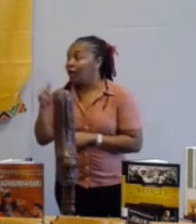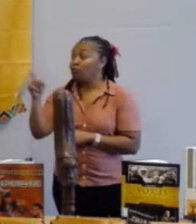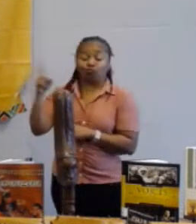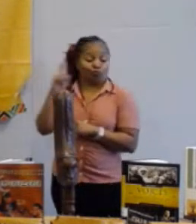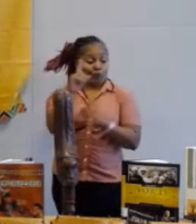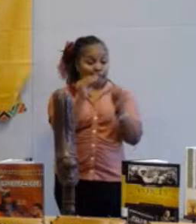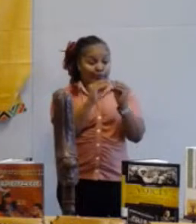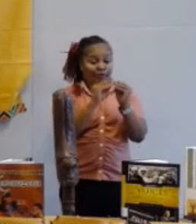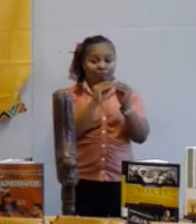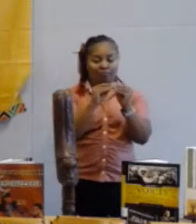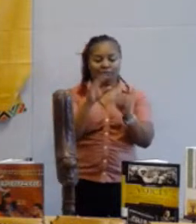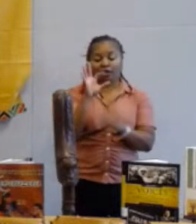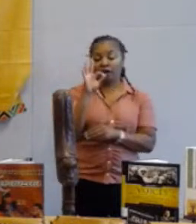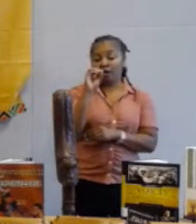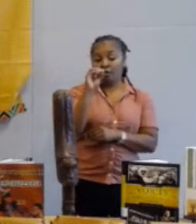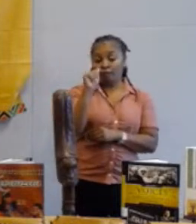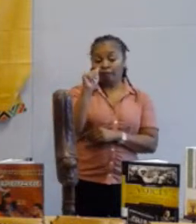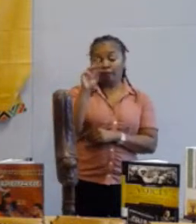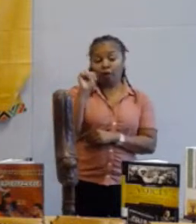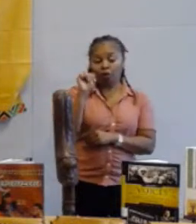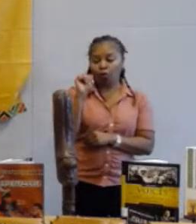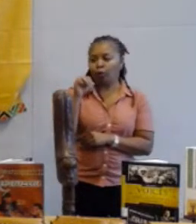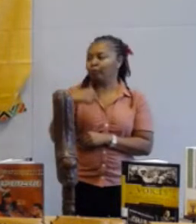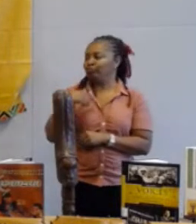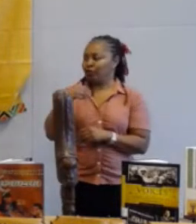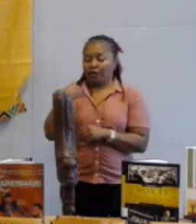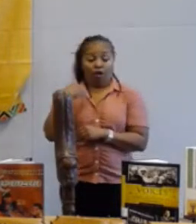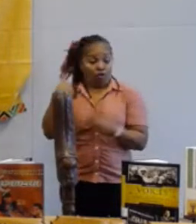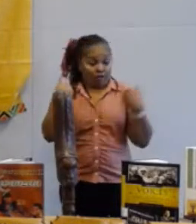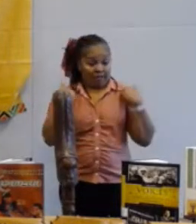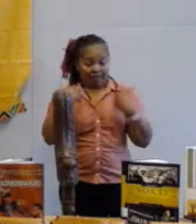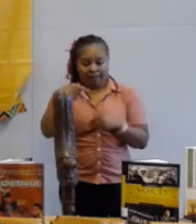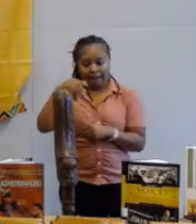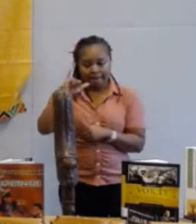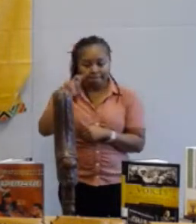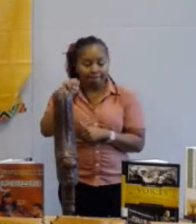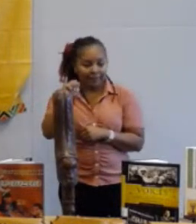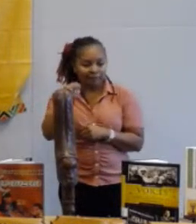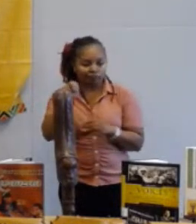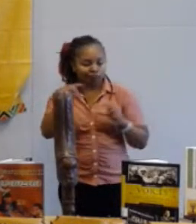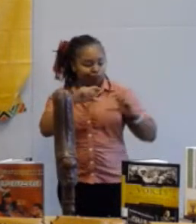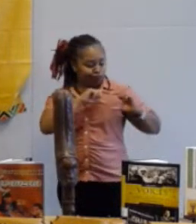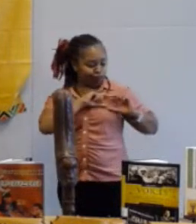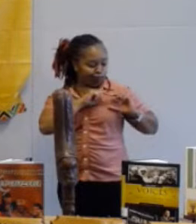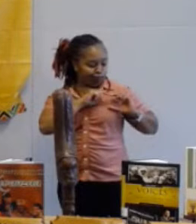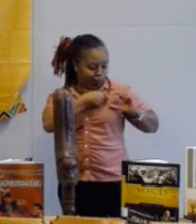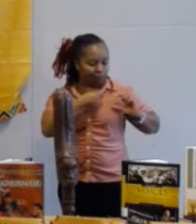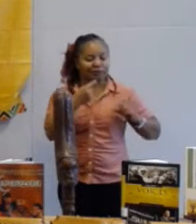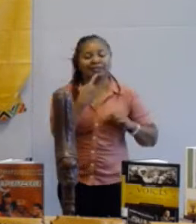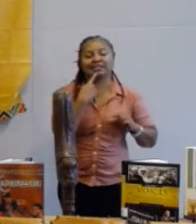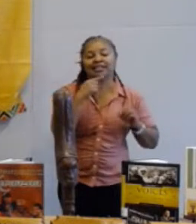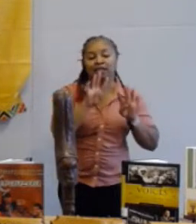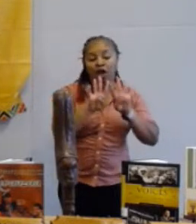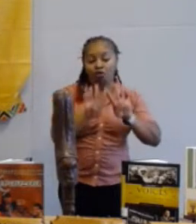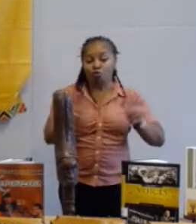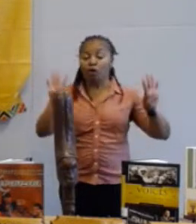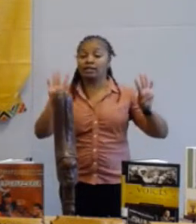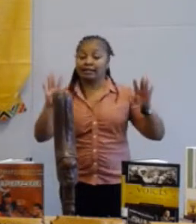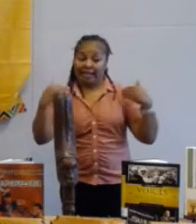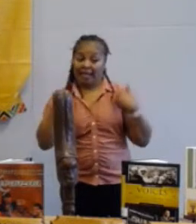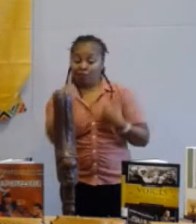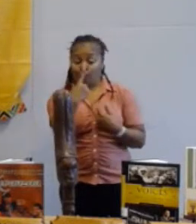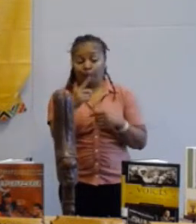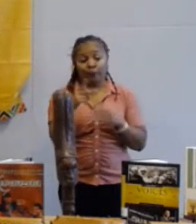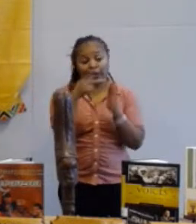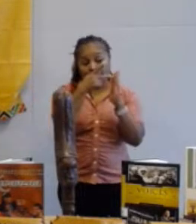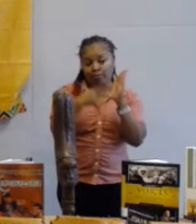There again, your foam with a little pin back, and you've made a pin that says Kwanzaa and has one of the principles on